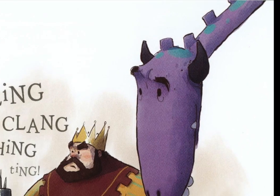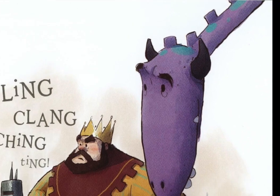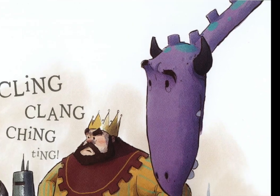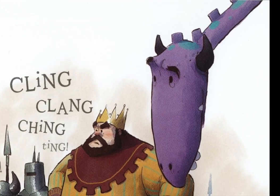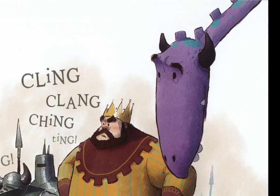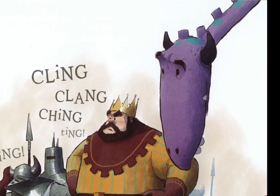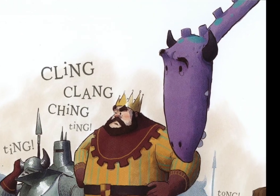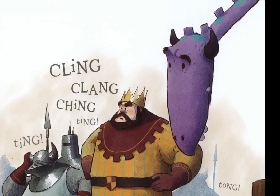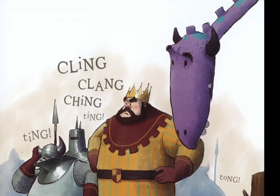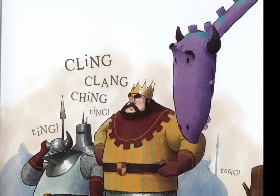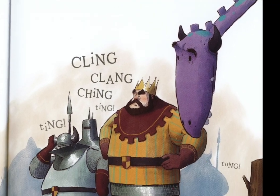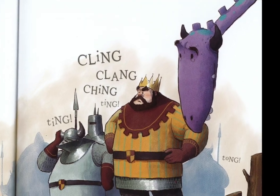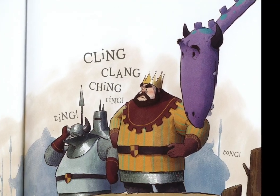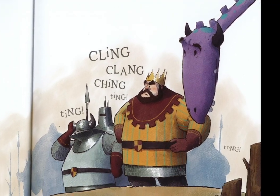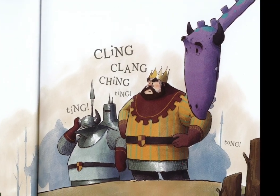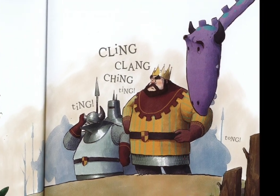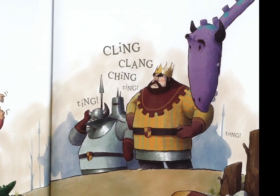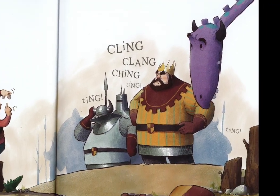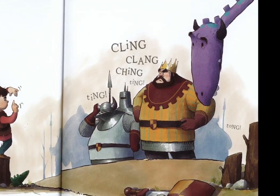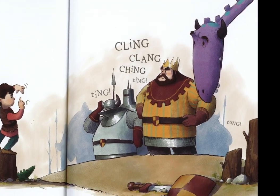king.